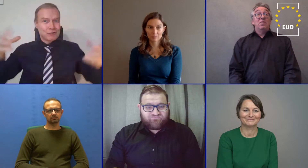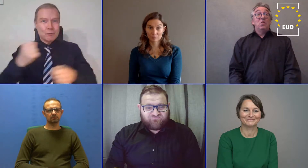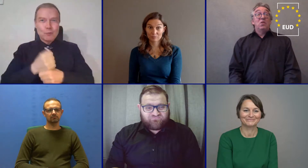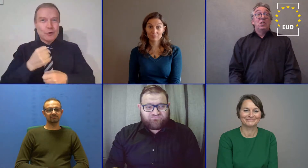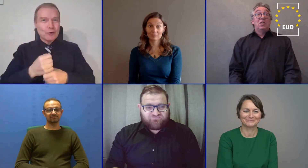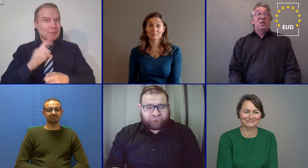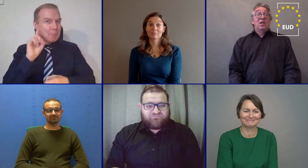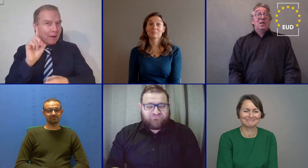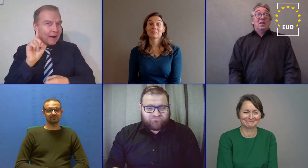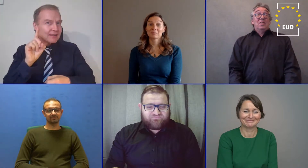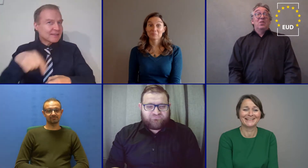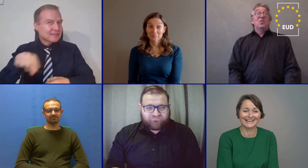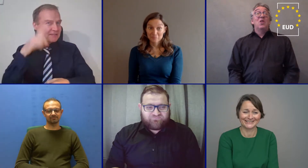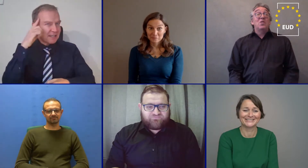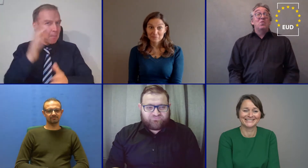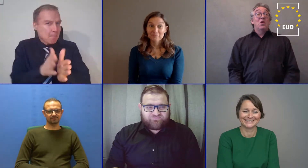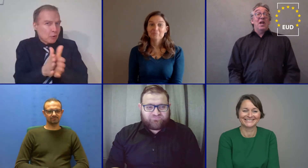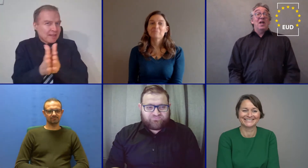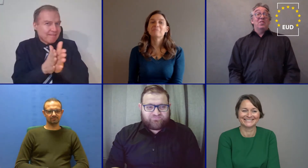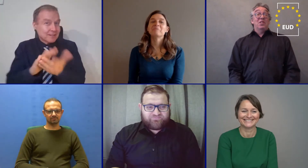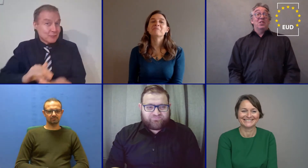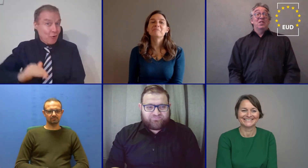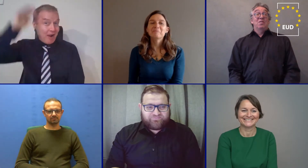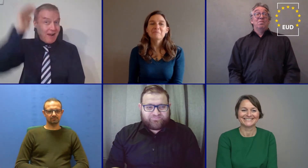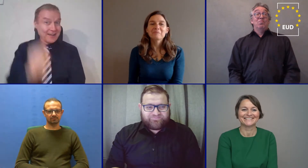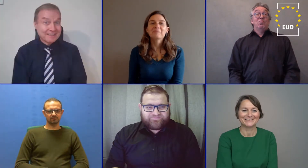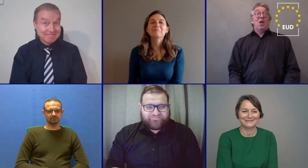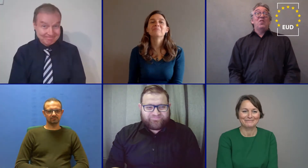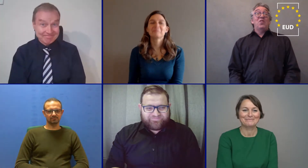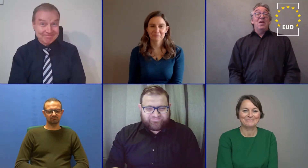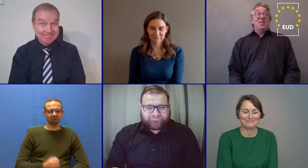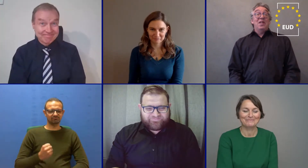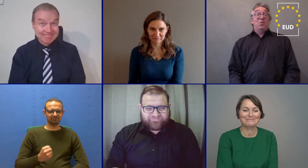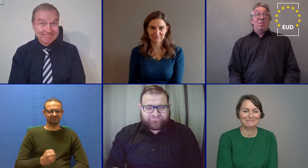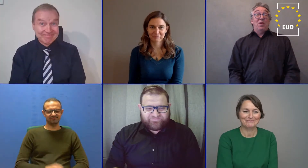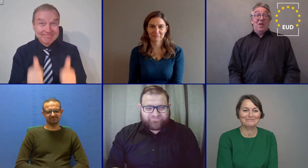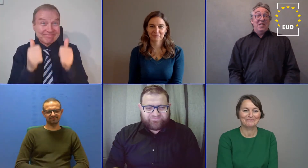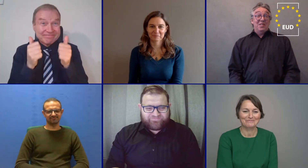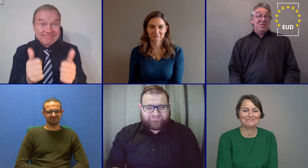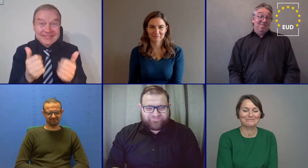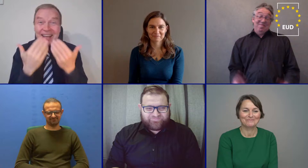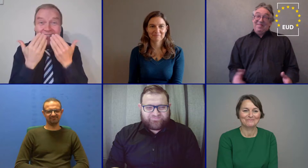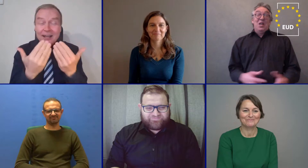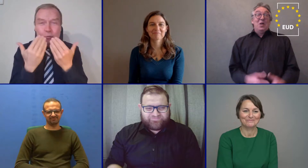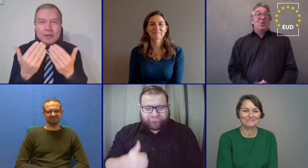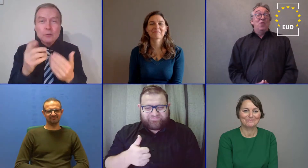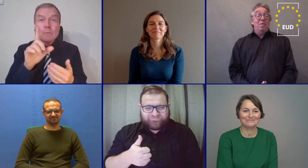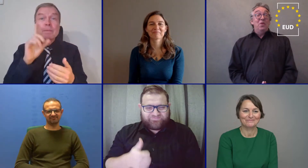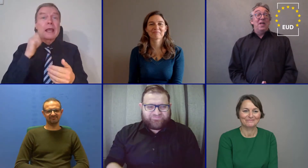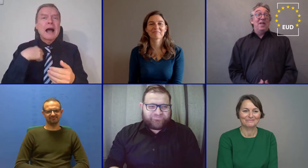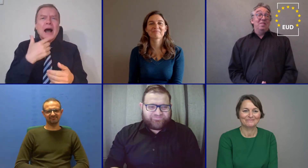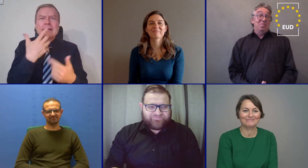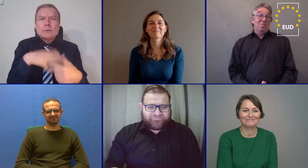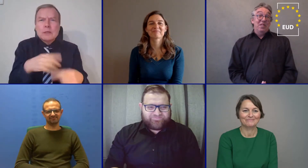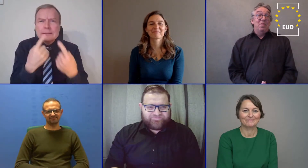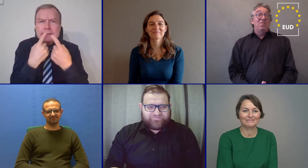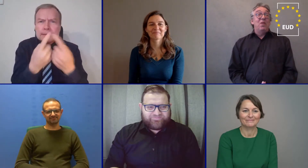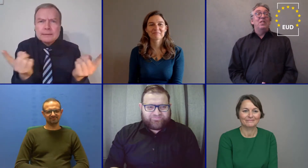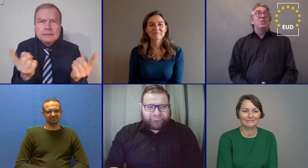level. So there's a lot of work ahead of us. But I think this webinar has contributed and has been very